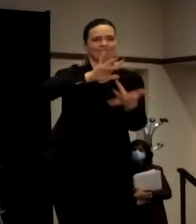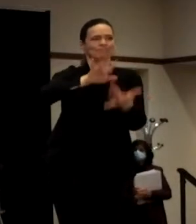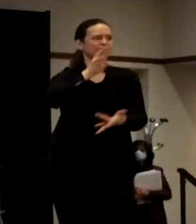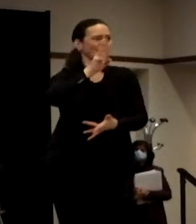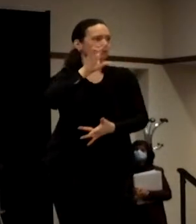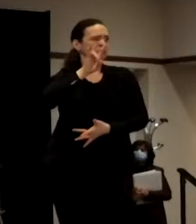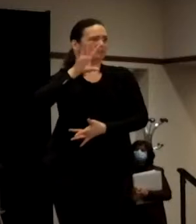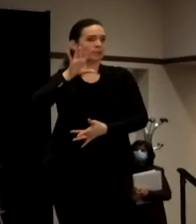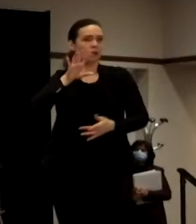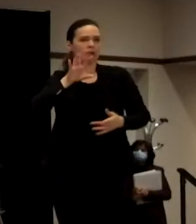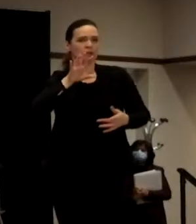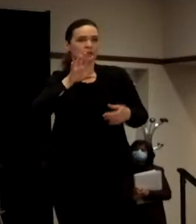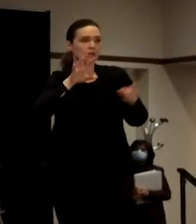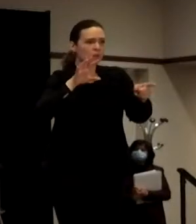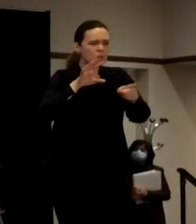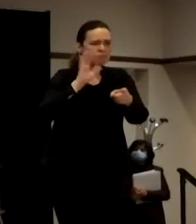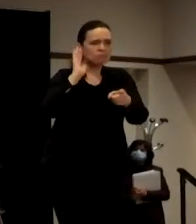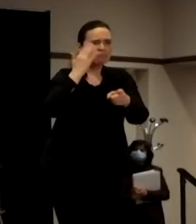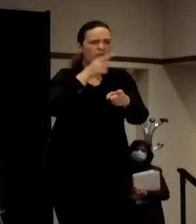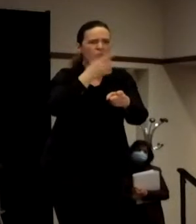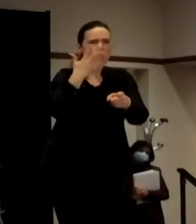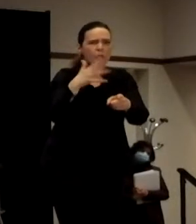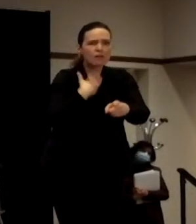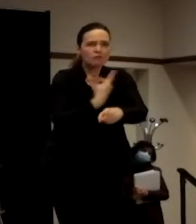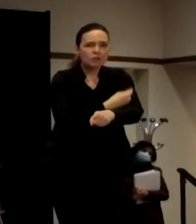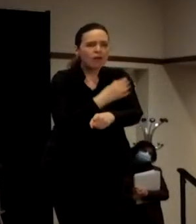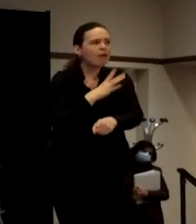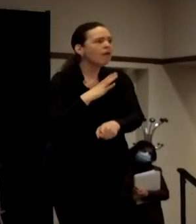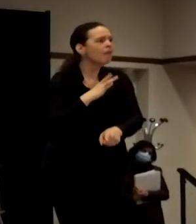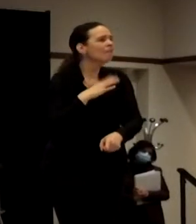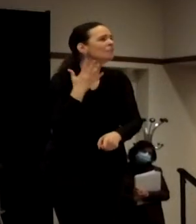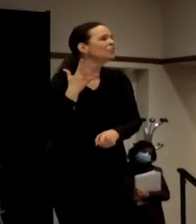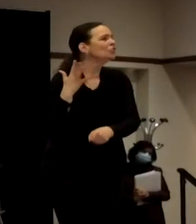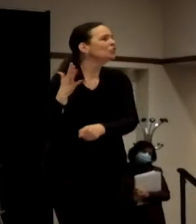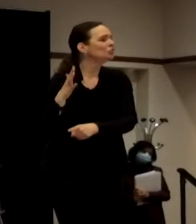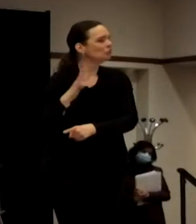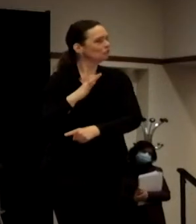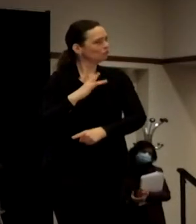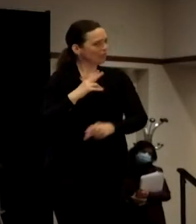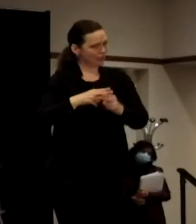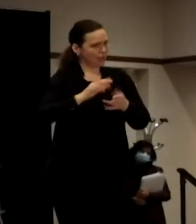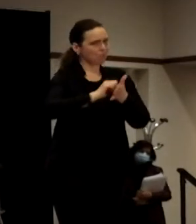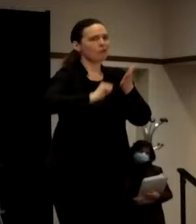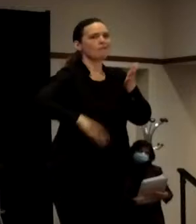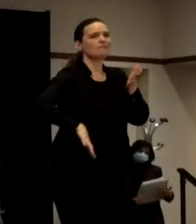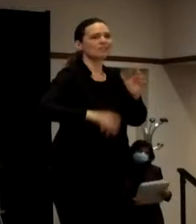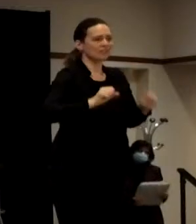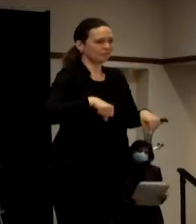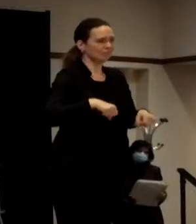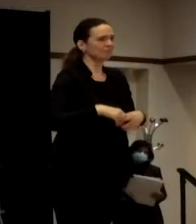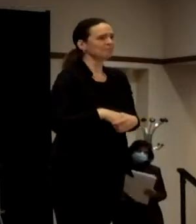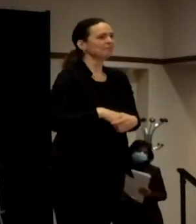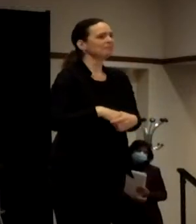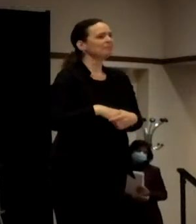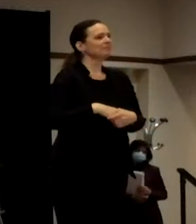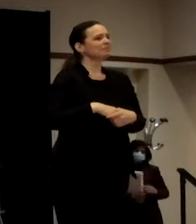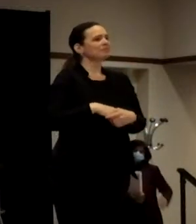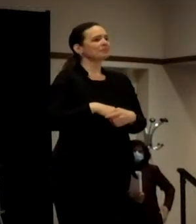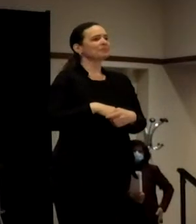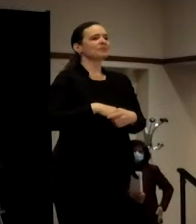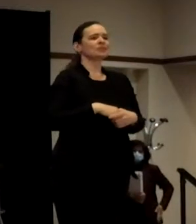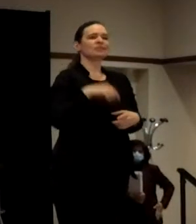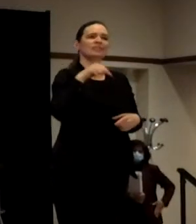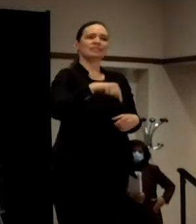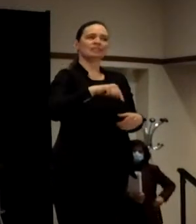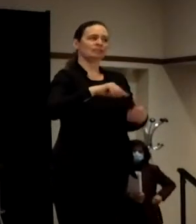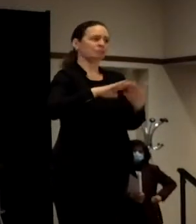elsewhere. So again, this is a good sign that these demographics, I think, are really, we're getting to